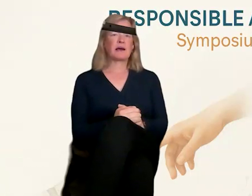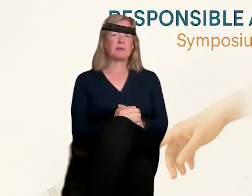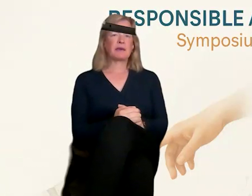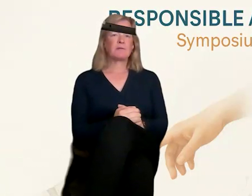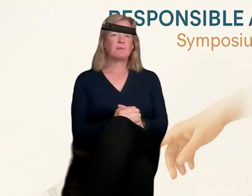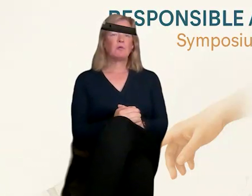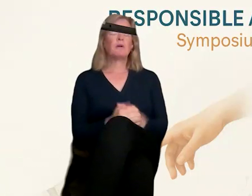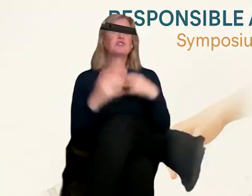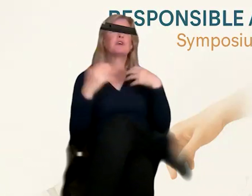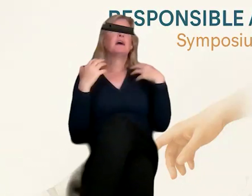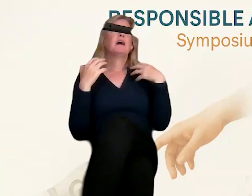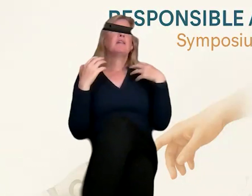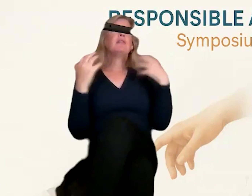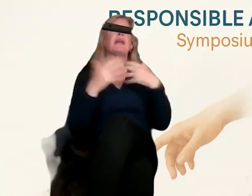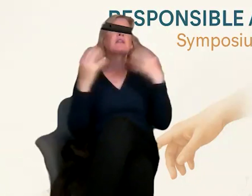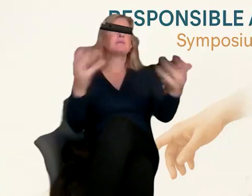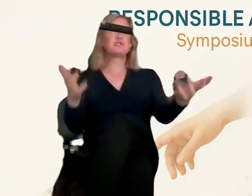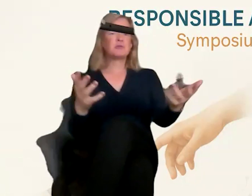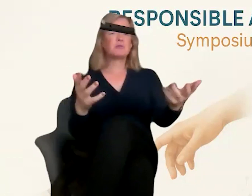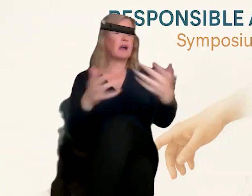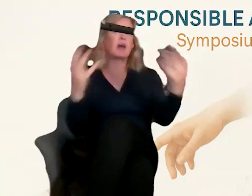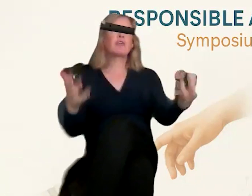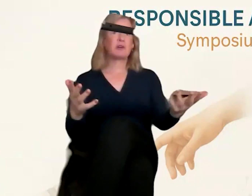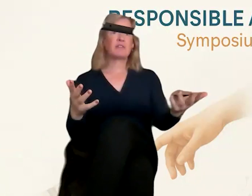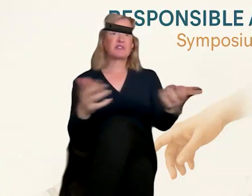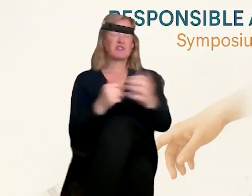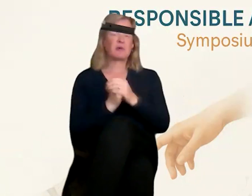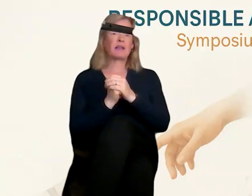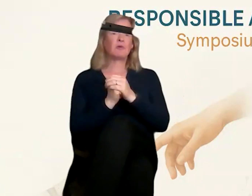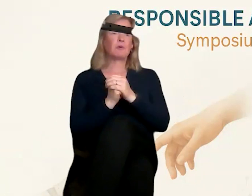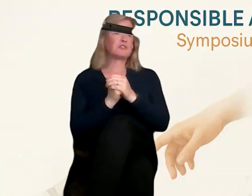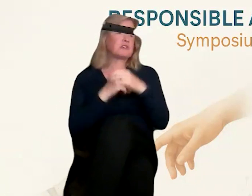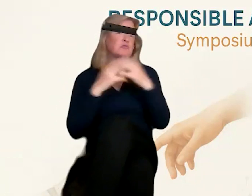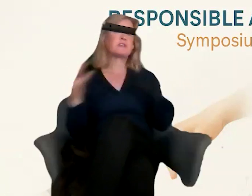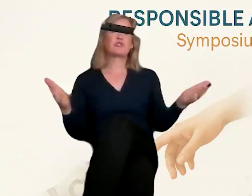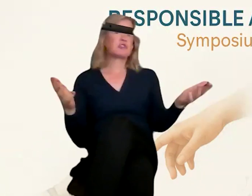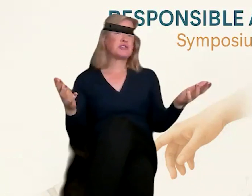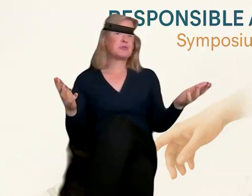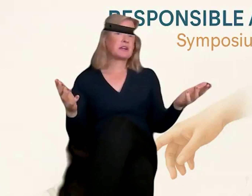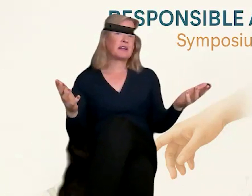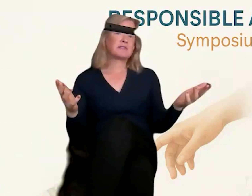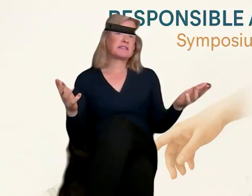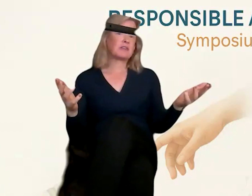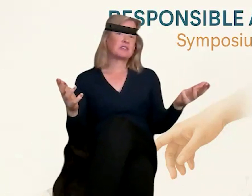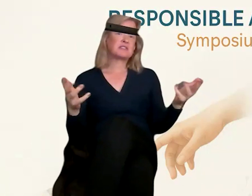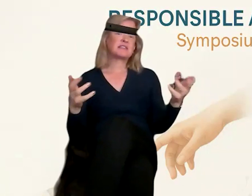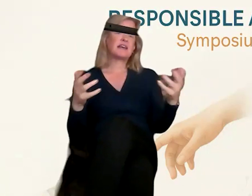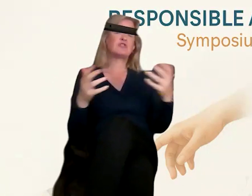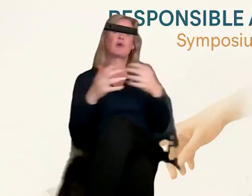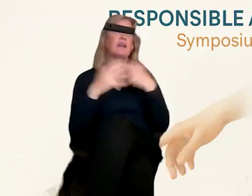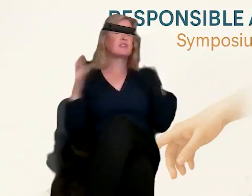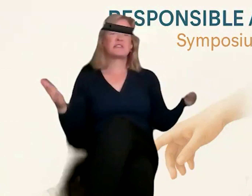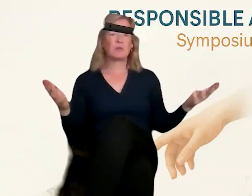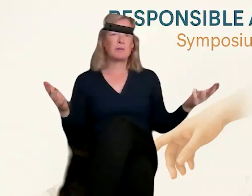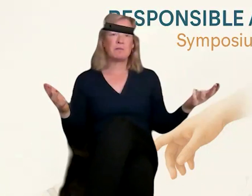real unique IP, which then comes to another motivation of mine, which is research I do in collective intelligence